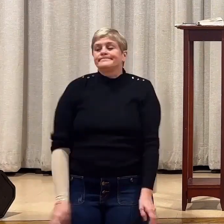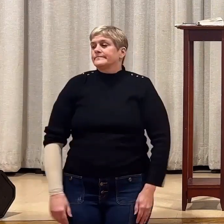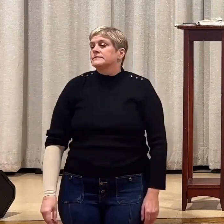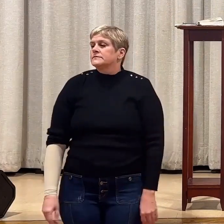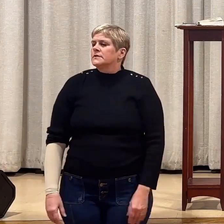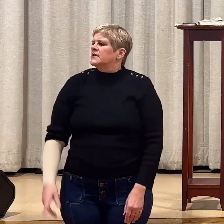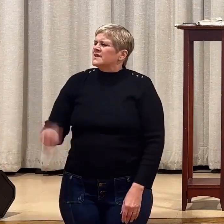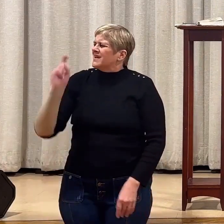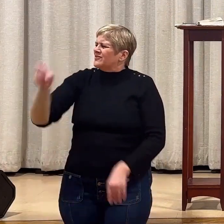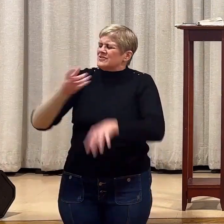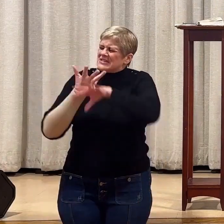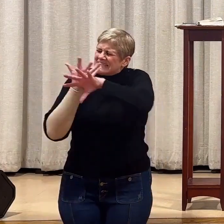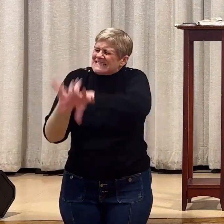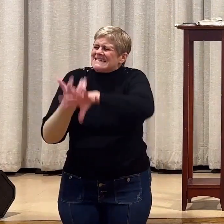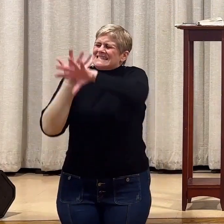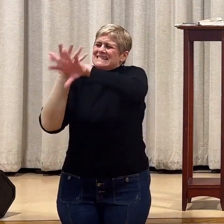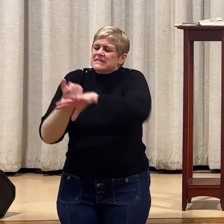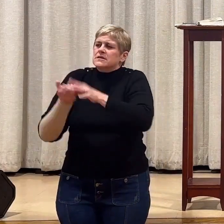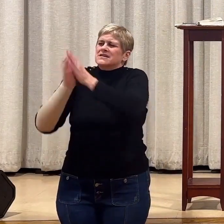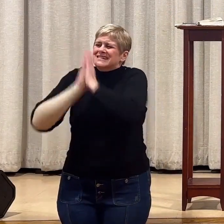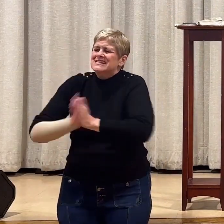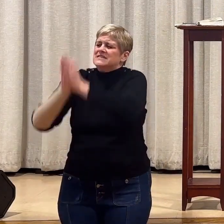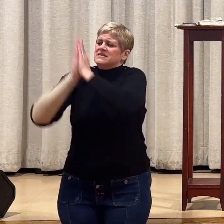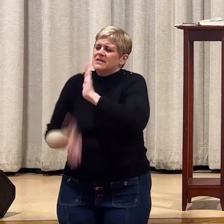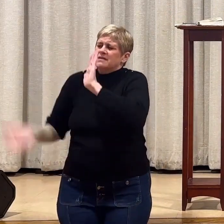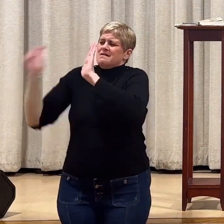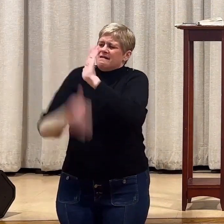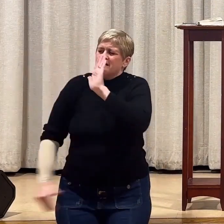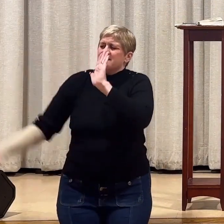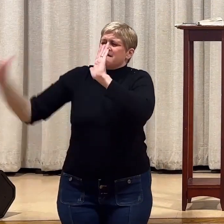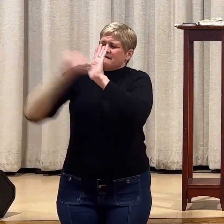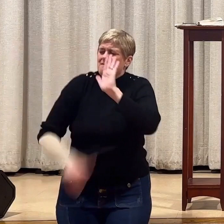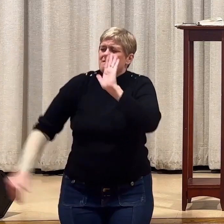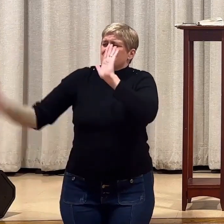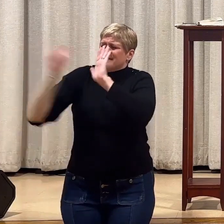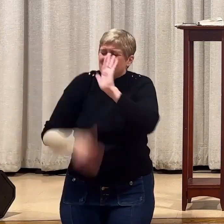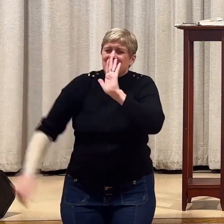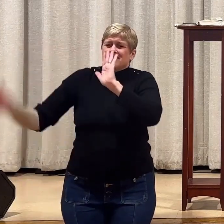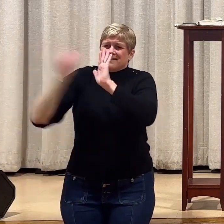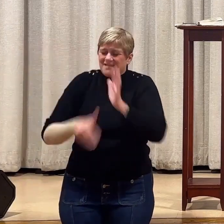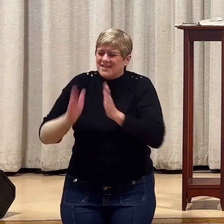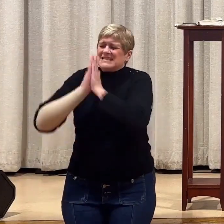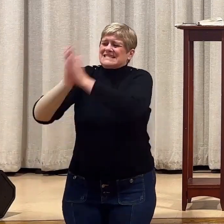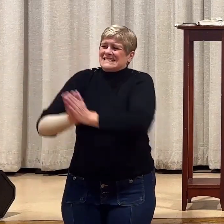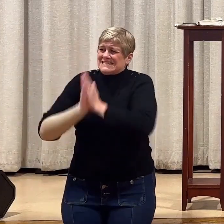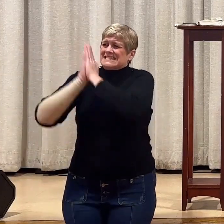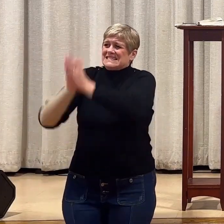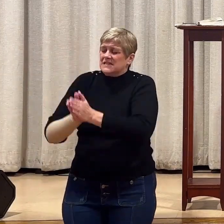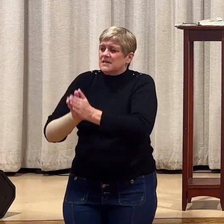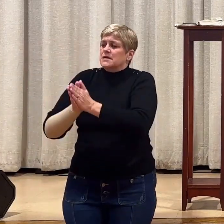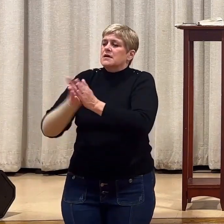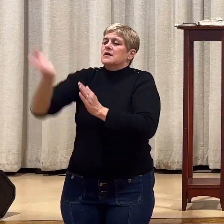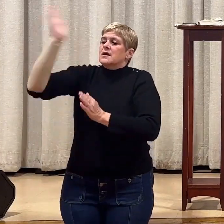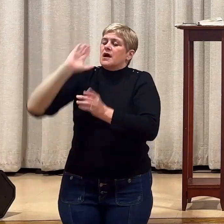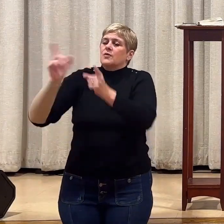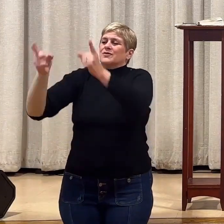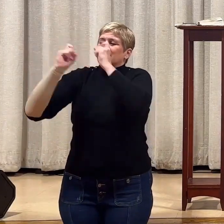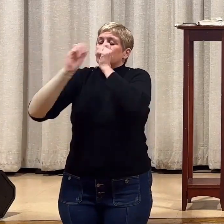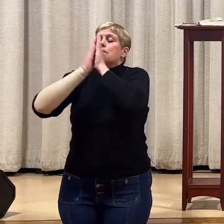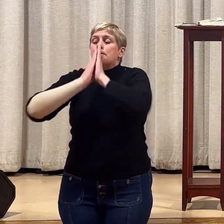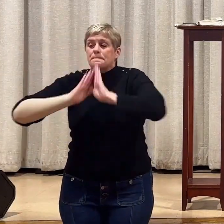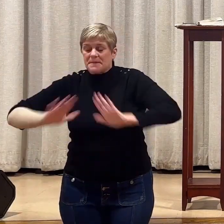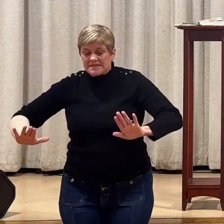to sometimes plead that over and over again. And then, after pushing through in prayer, God will give you the